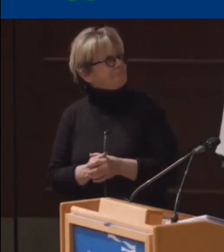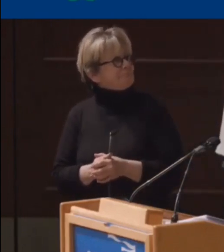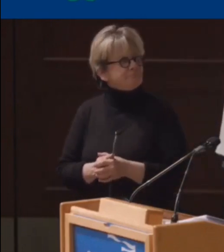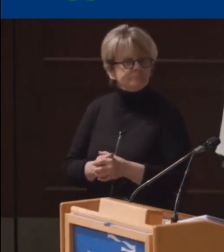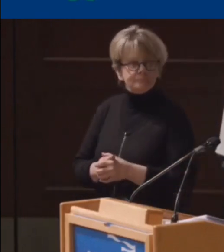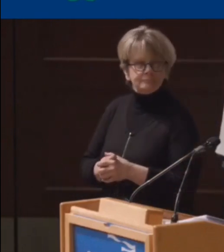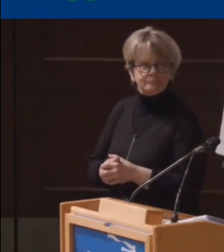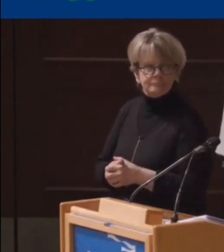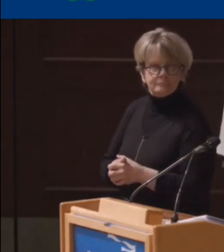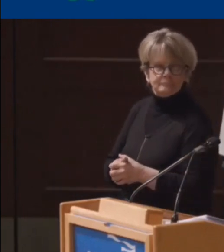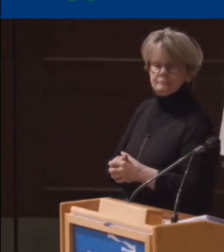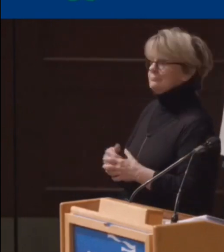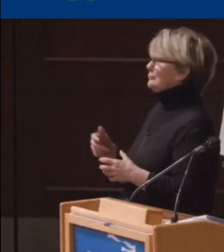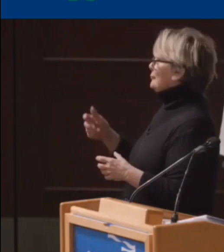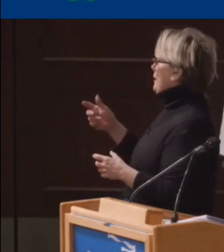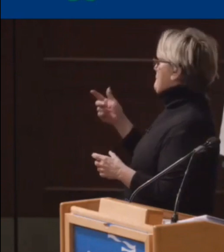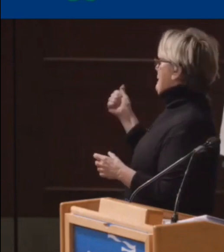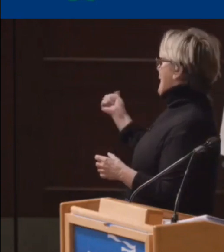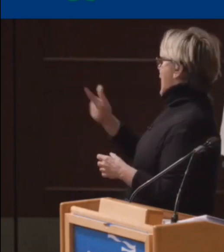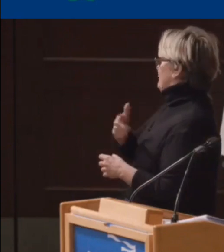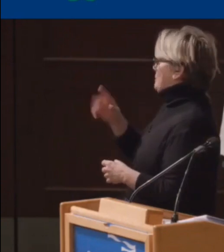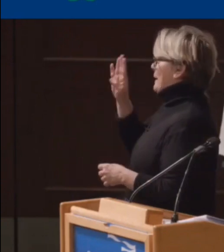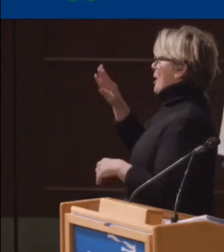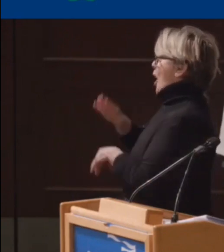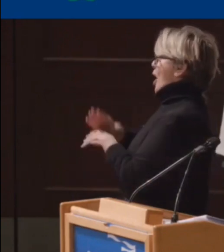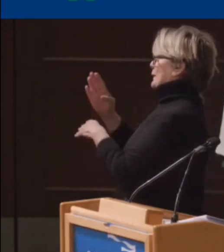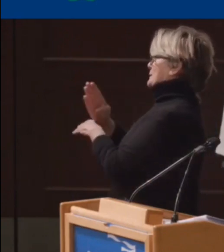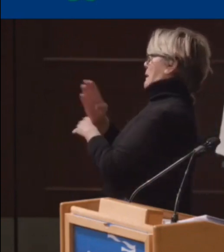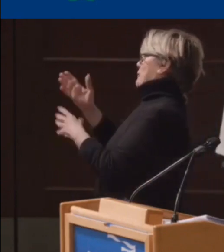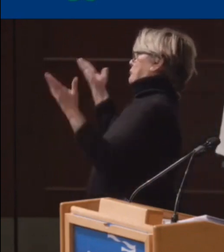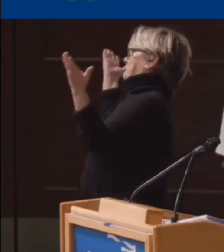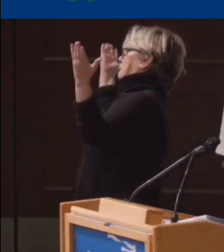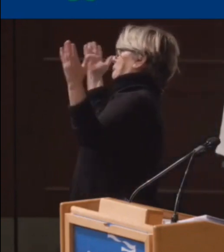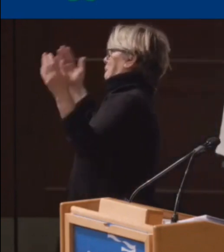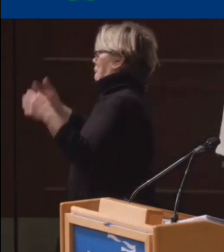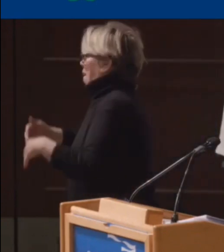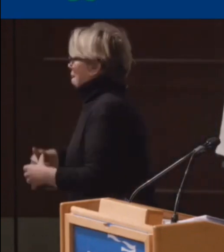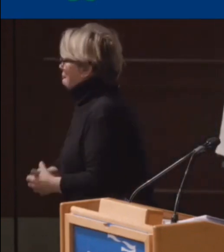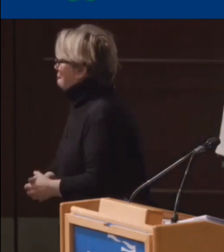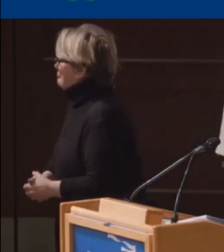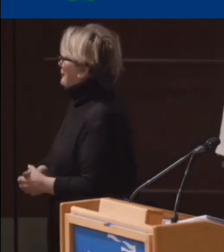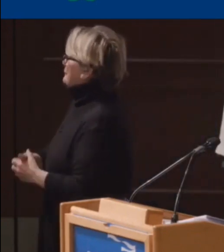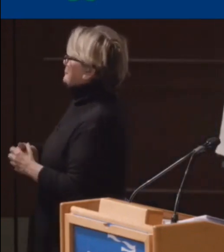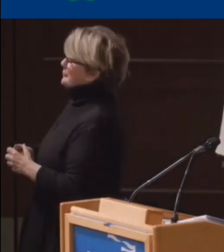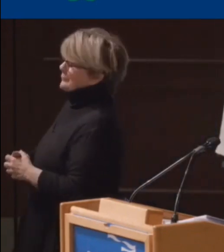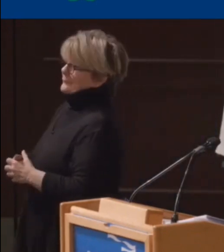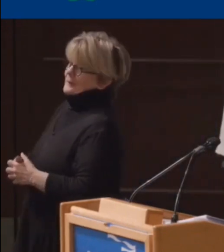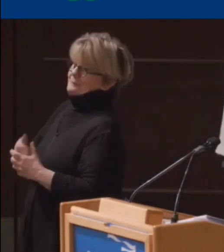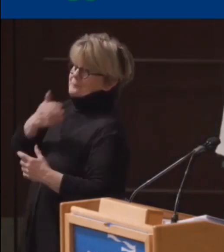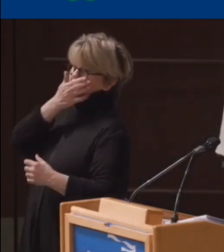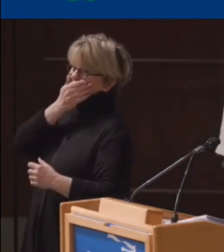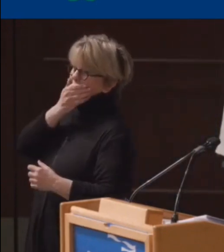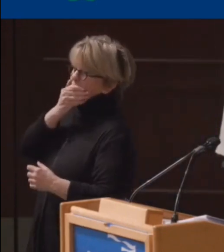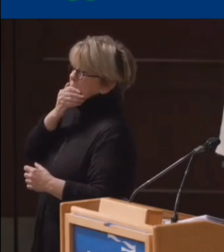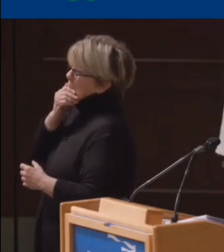Hey, maybe everyone in Boston's on the spectrum, because all we seem to talk about is our sports teams and our crazy weather.